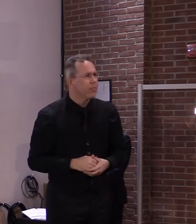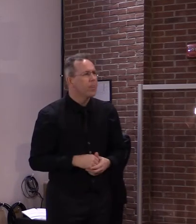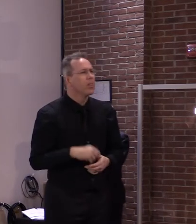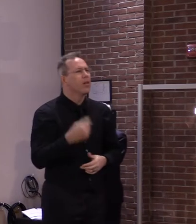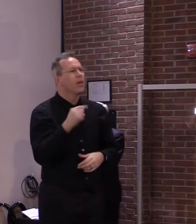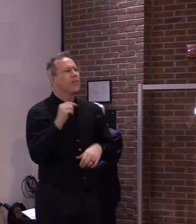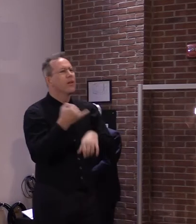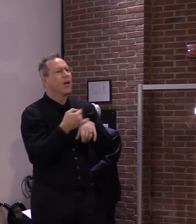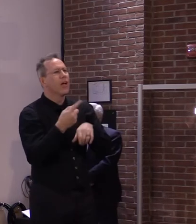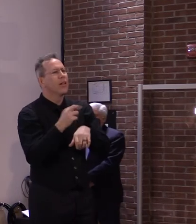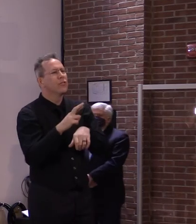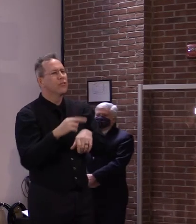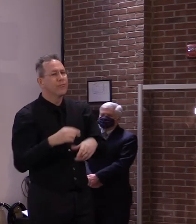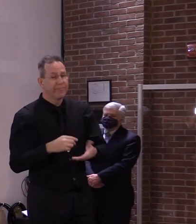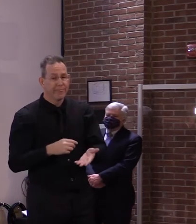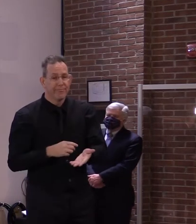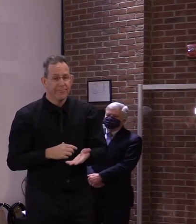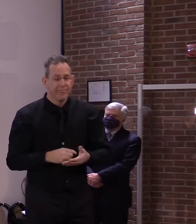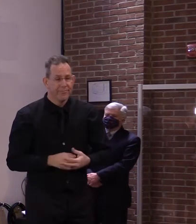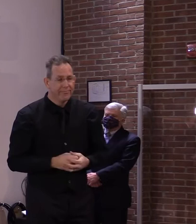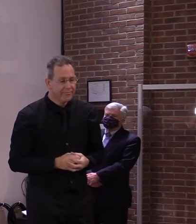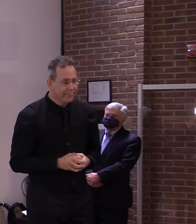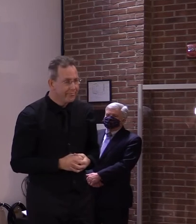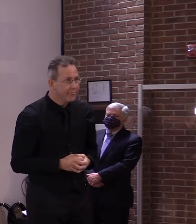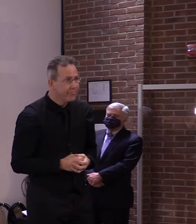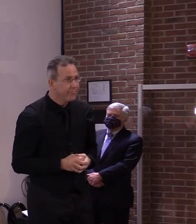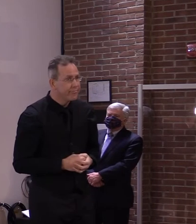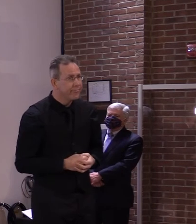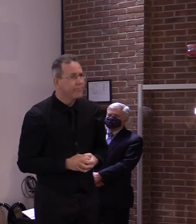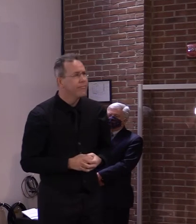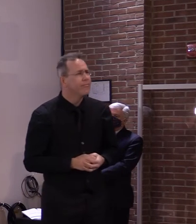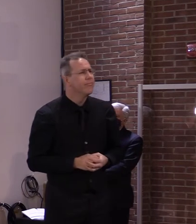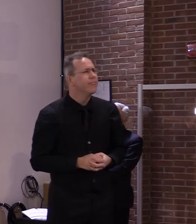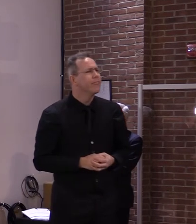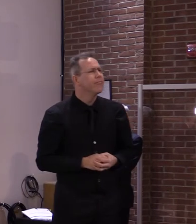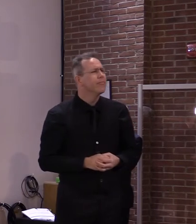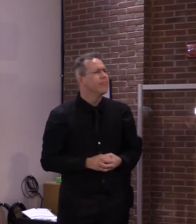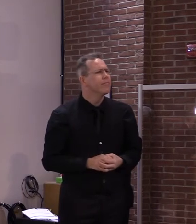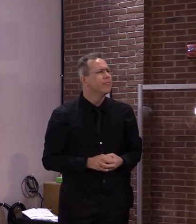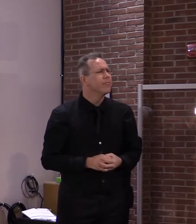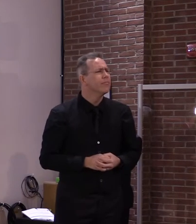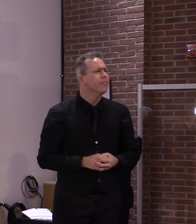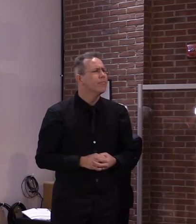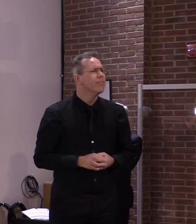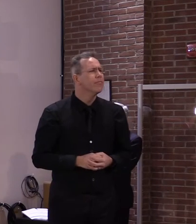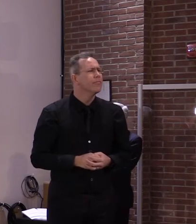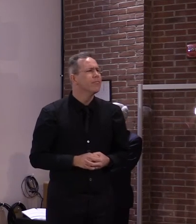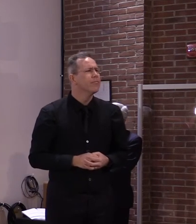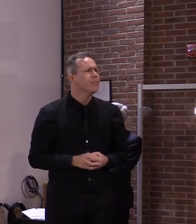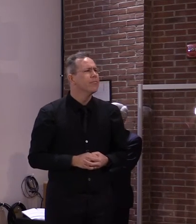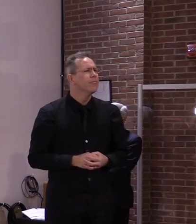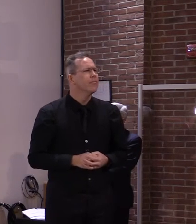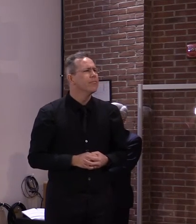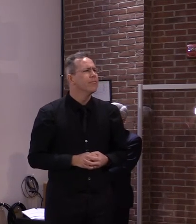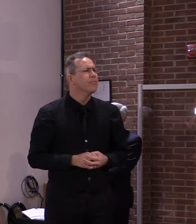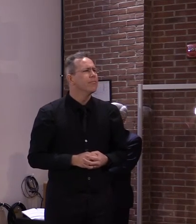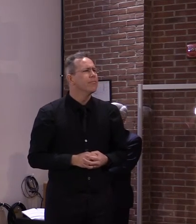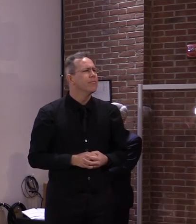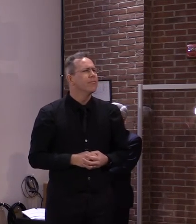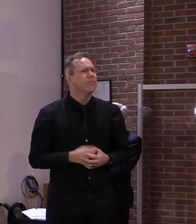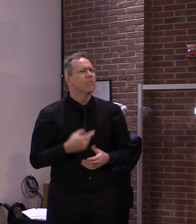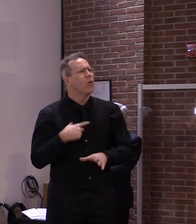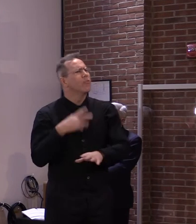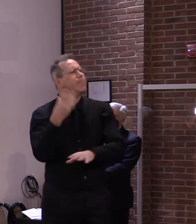thanks for back up secretary smith uh thanks for your work done getting the shots out